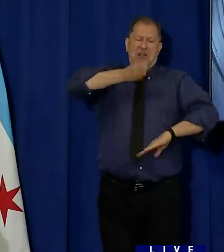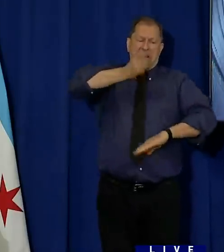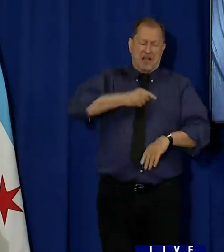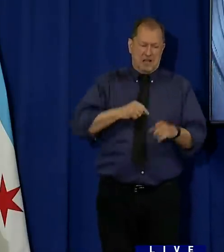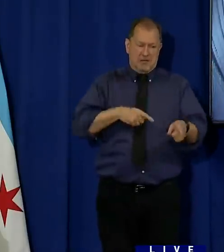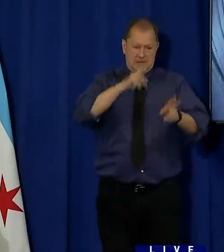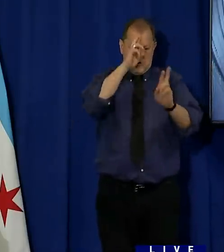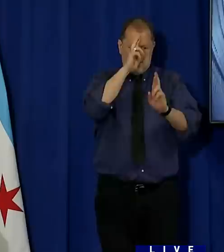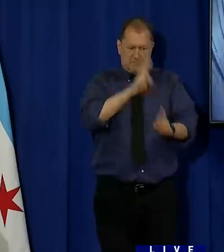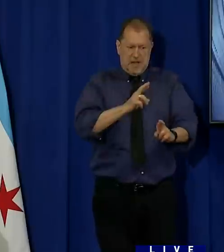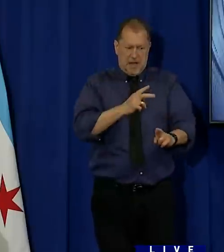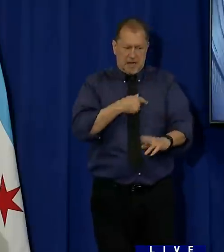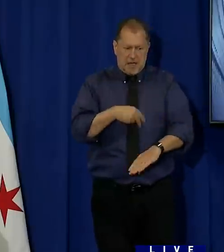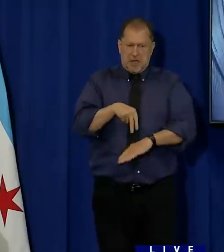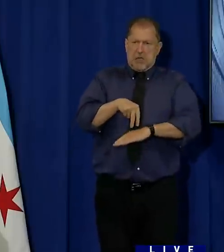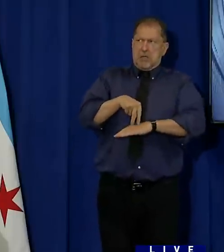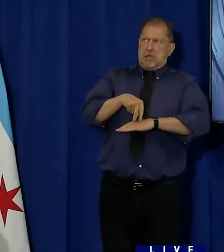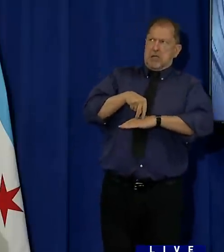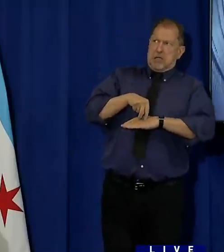and presentable.